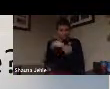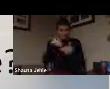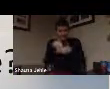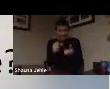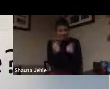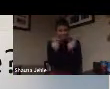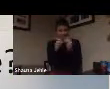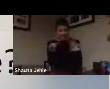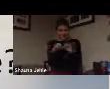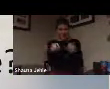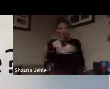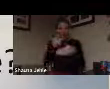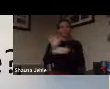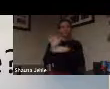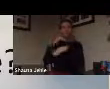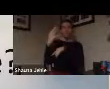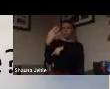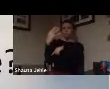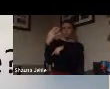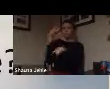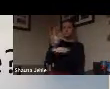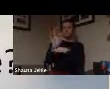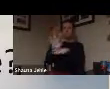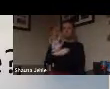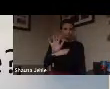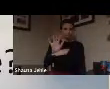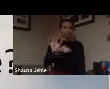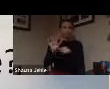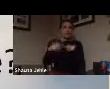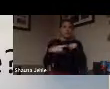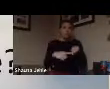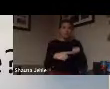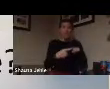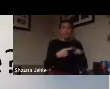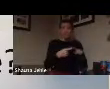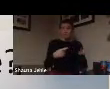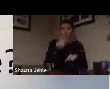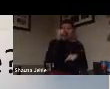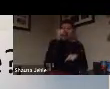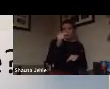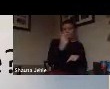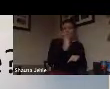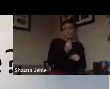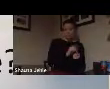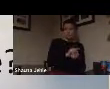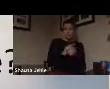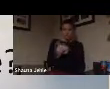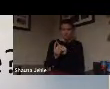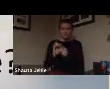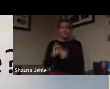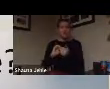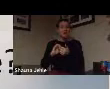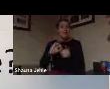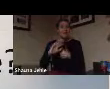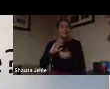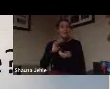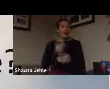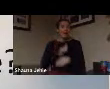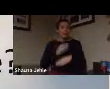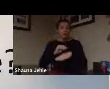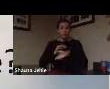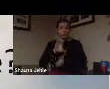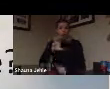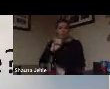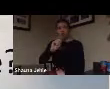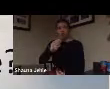a video format, and it is based on the Greek and Hebrew. Our consultants compare the drafts with the Greek